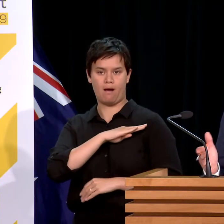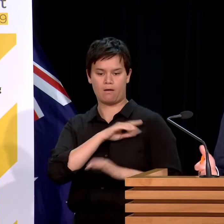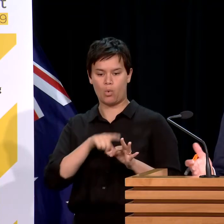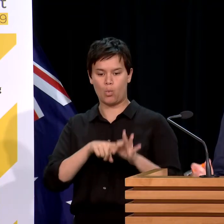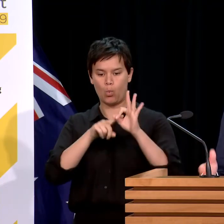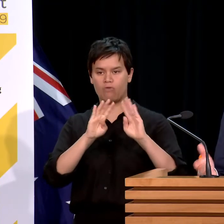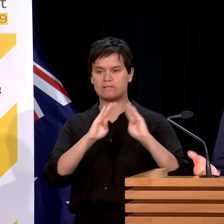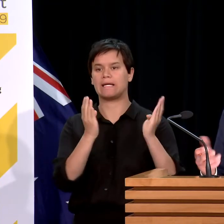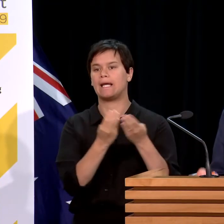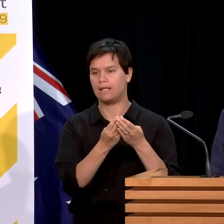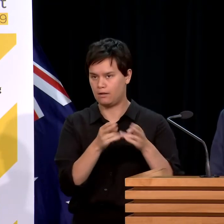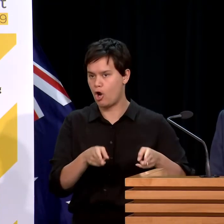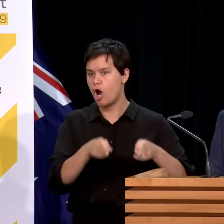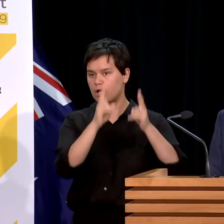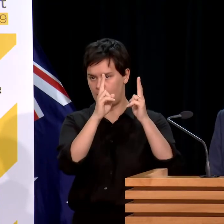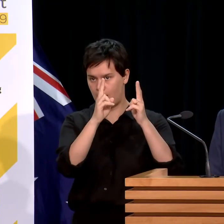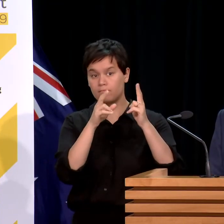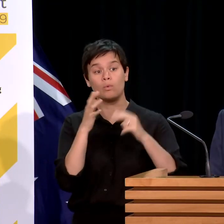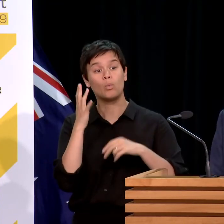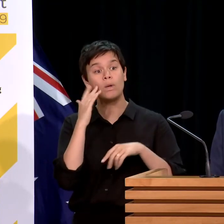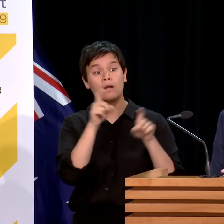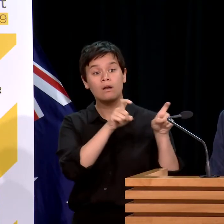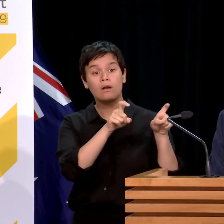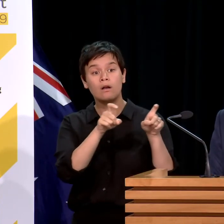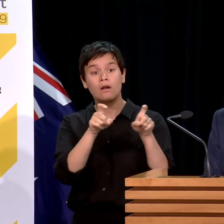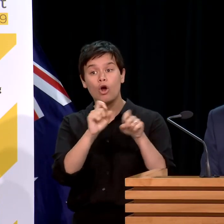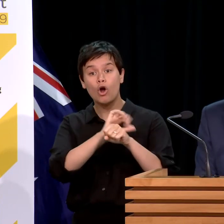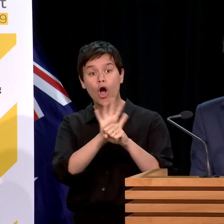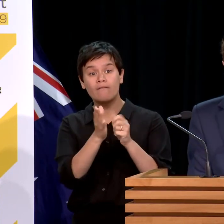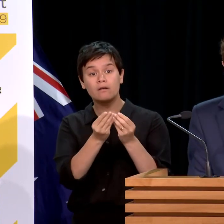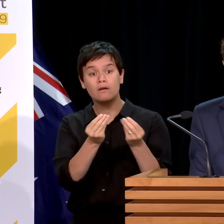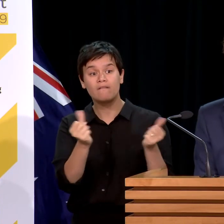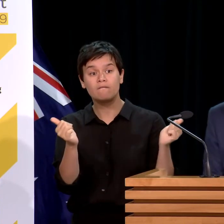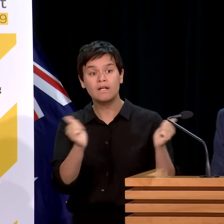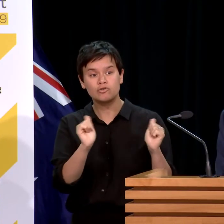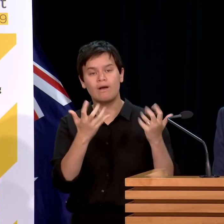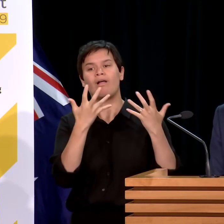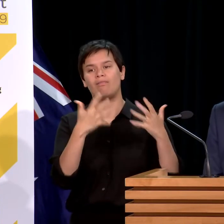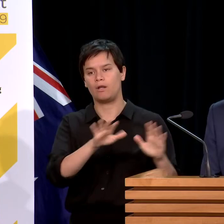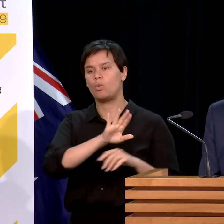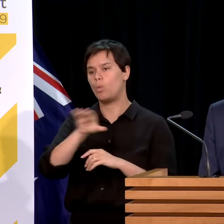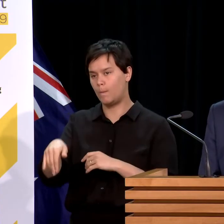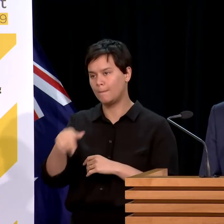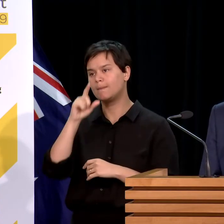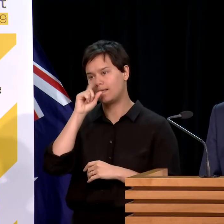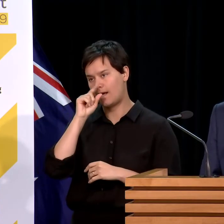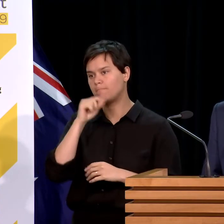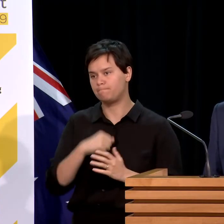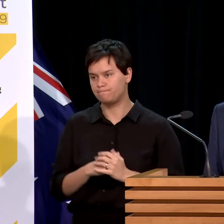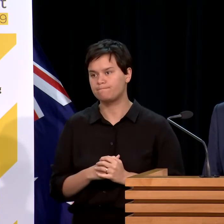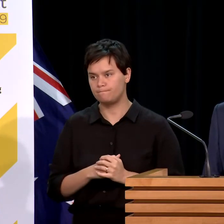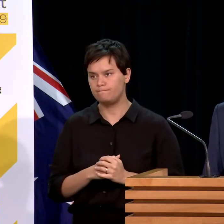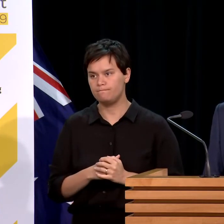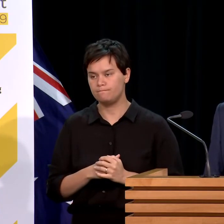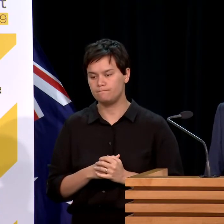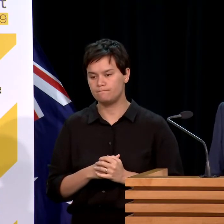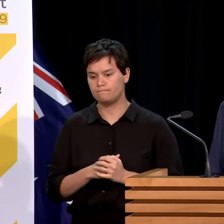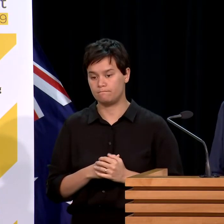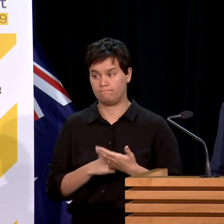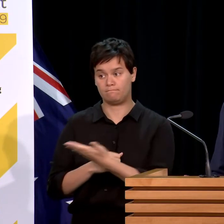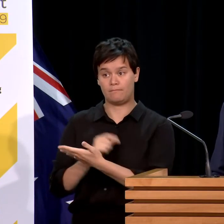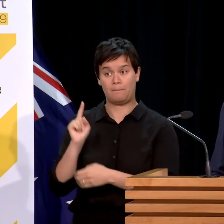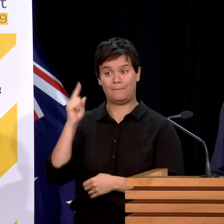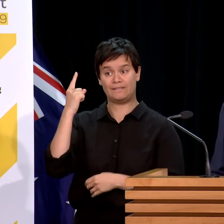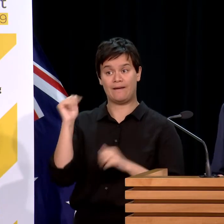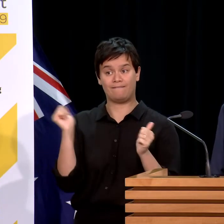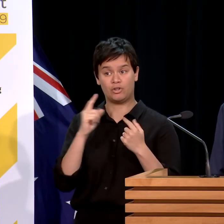period of her illness there until she is adjudged to be over that illness. Again, as the Minister said, this is just a good